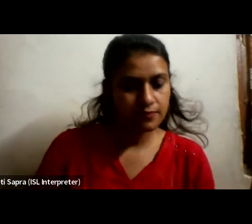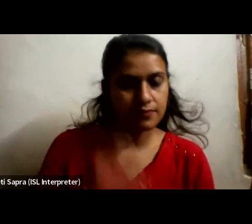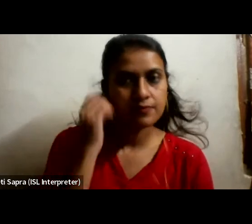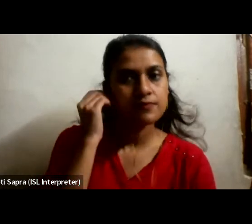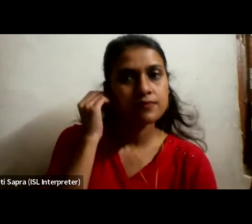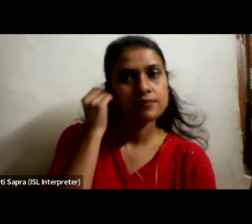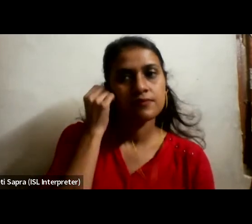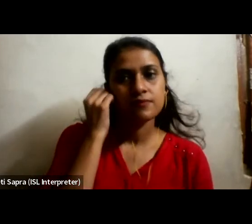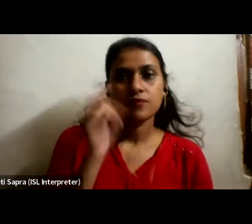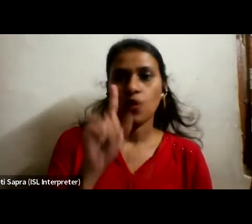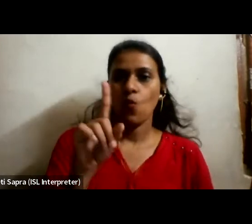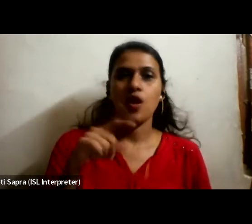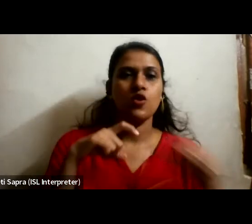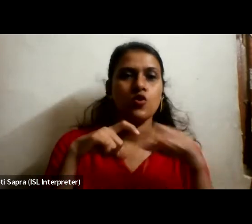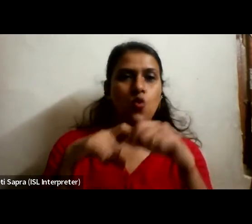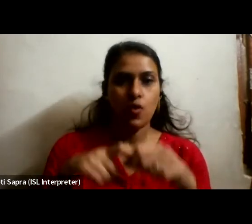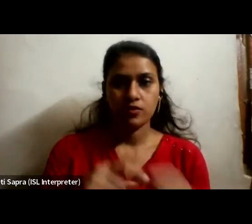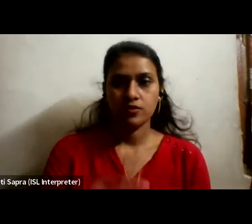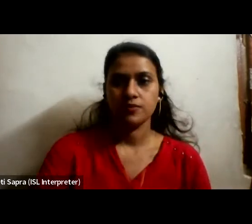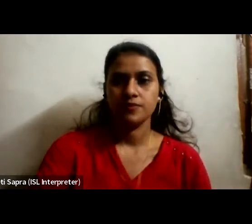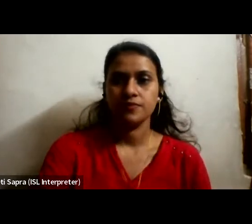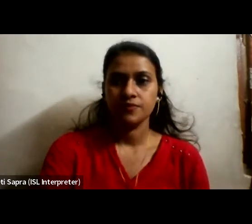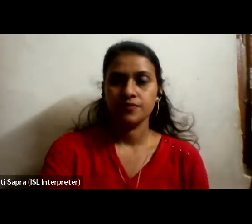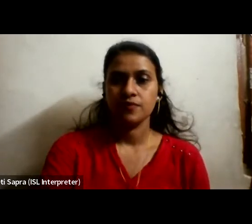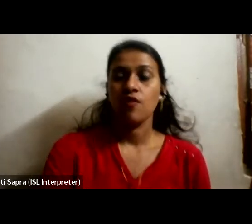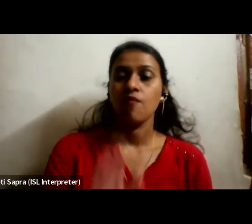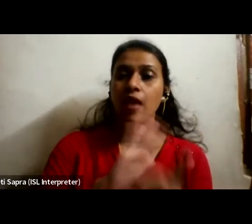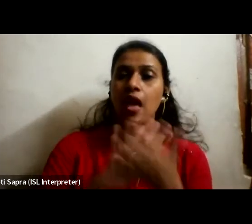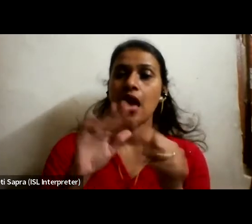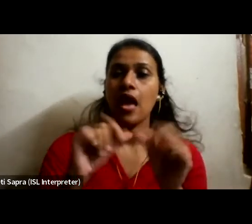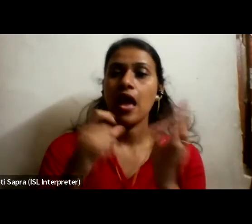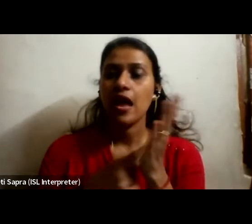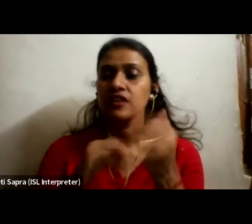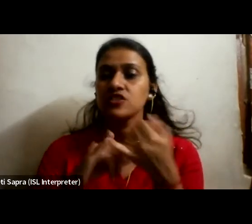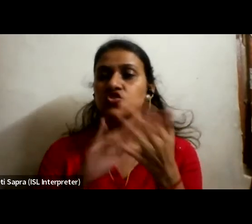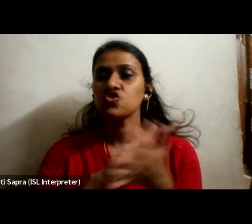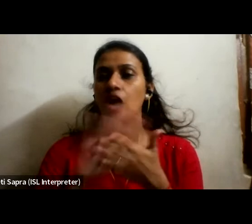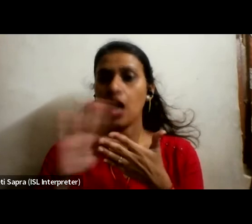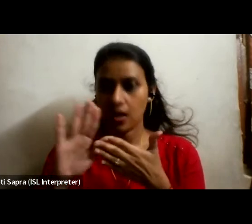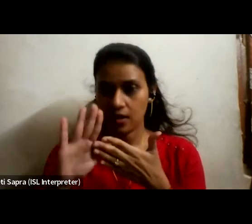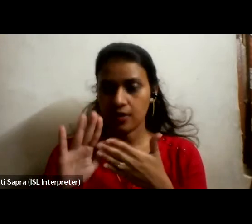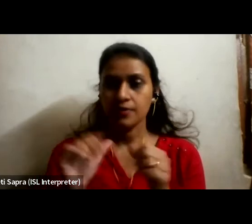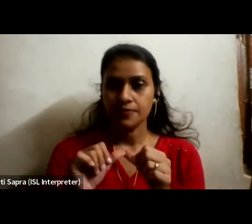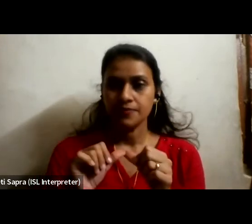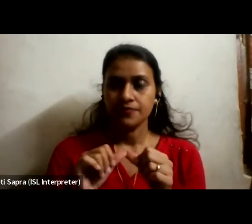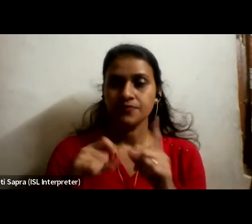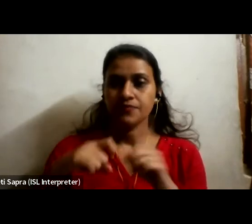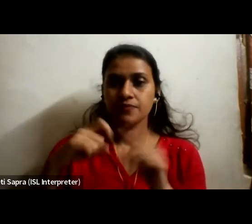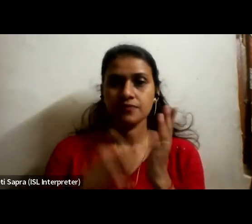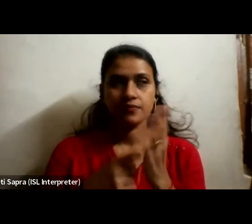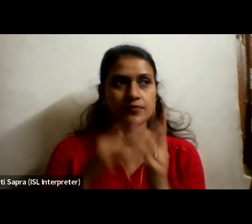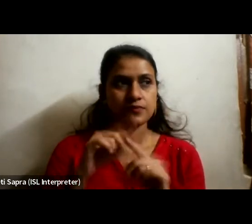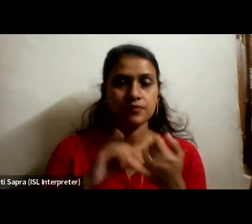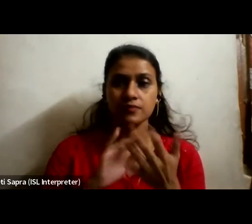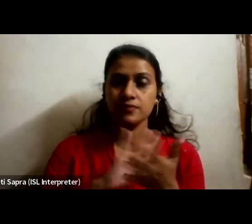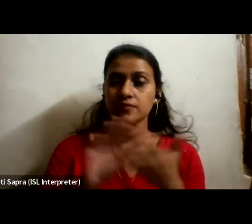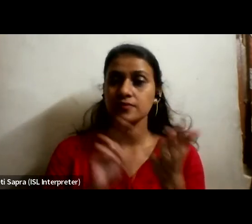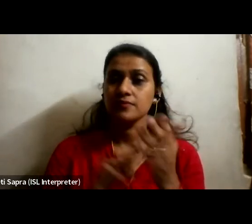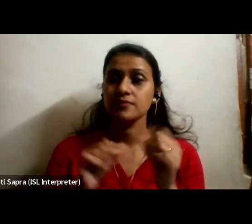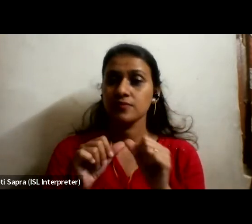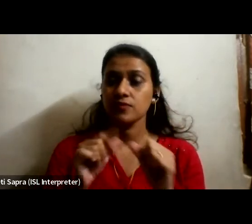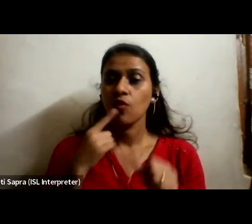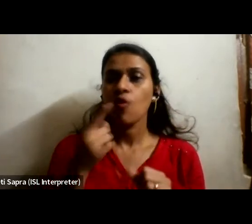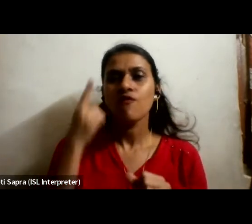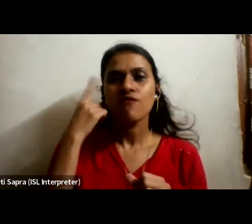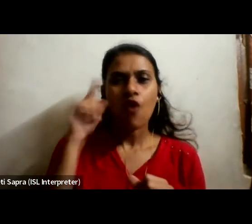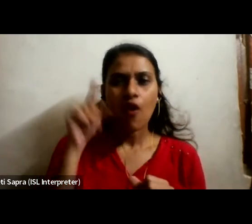There is one question from Harsha Krishna. Should privacy law be framed with an ownership approach